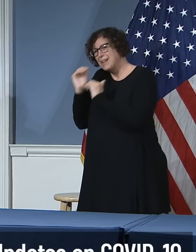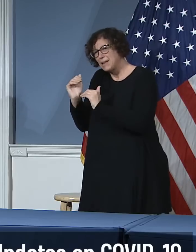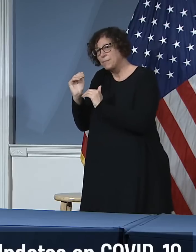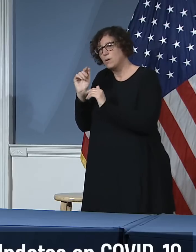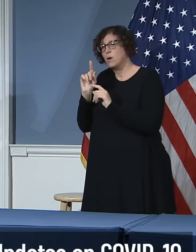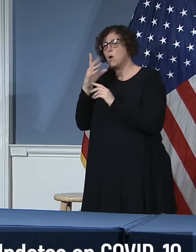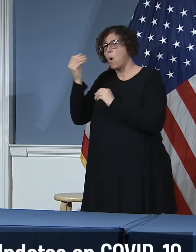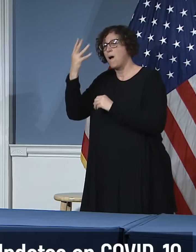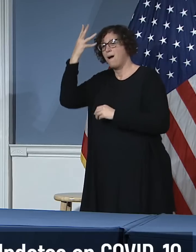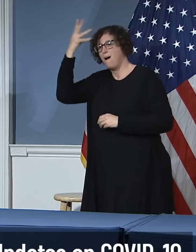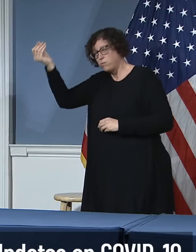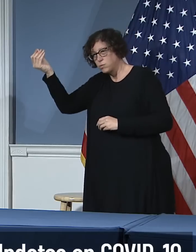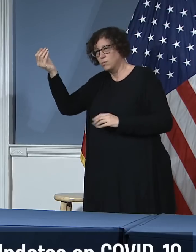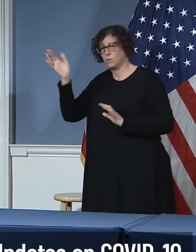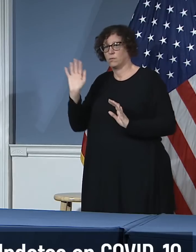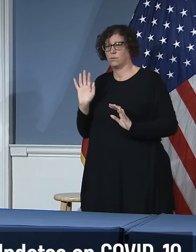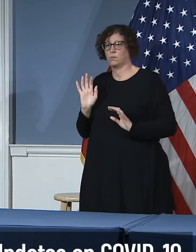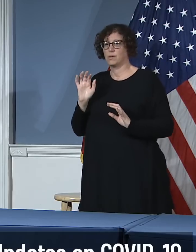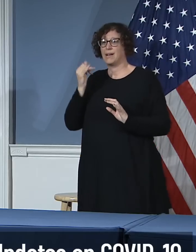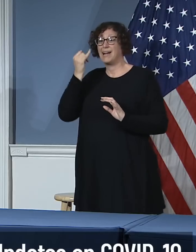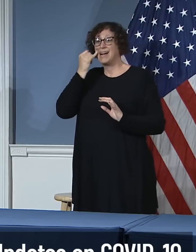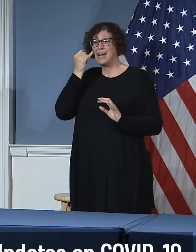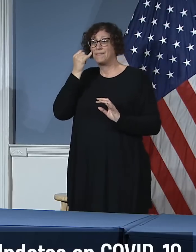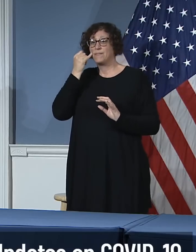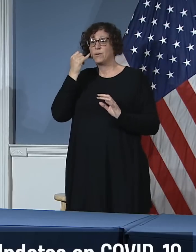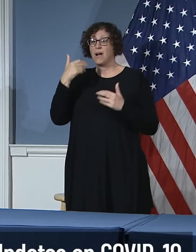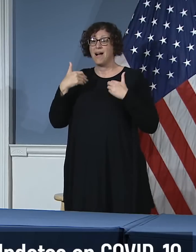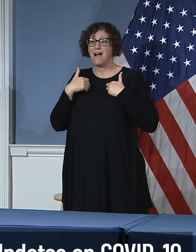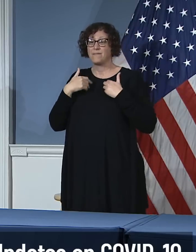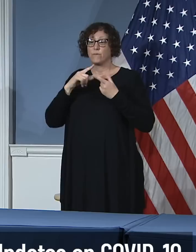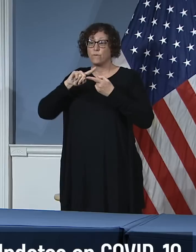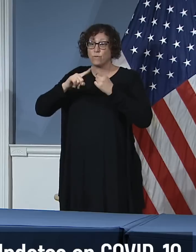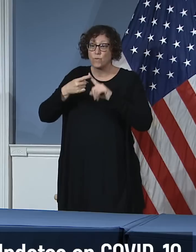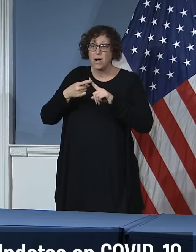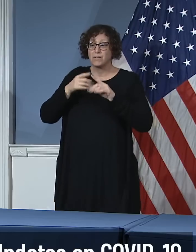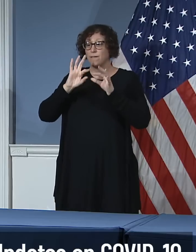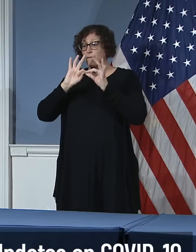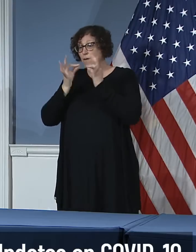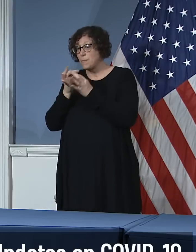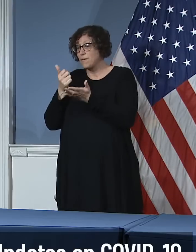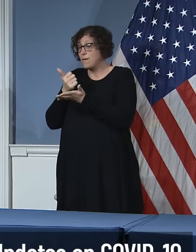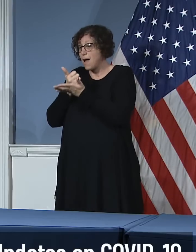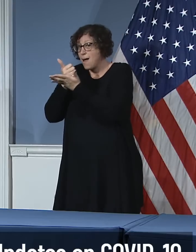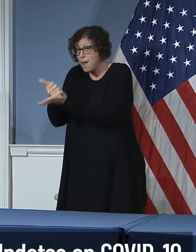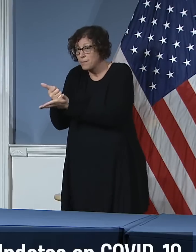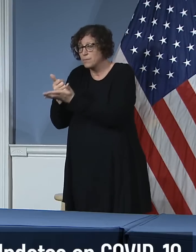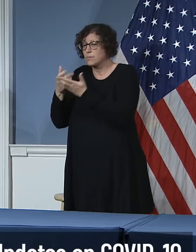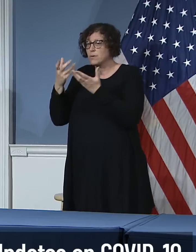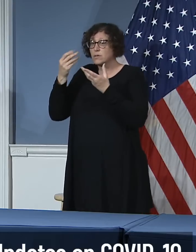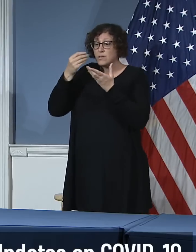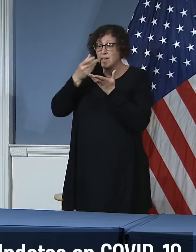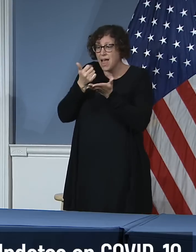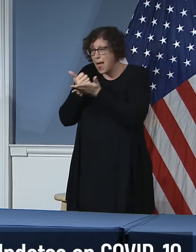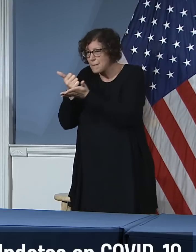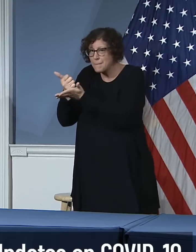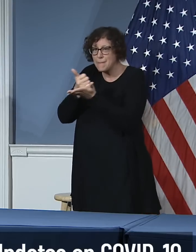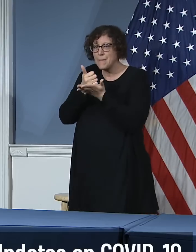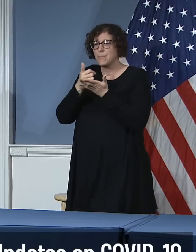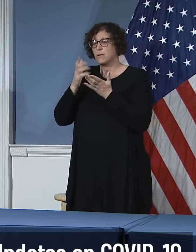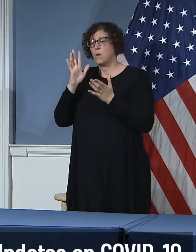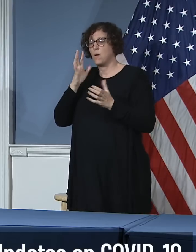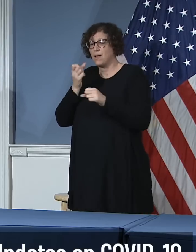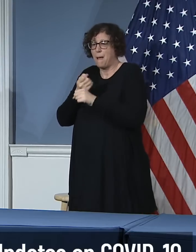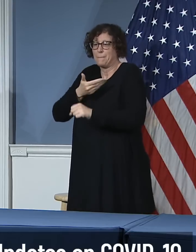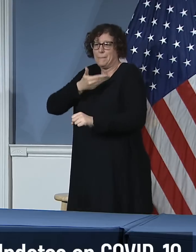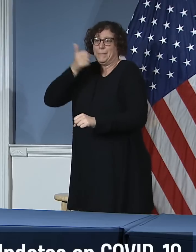go out for them to get food, medicine, etc., that's the best thing. Reminding individuals that 80% of the folks who